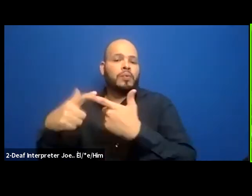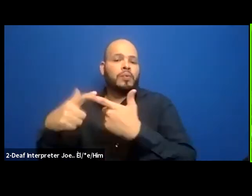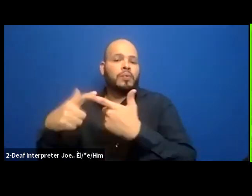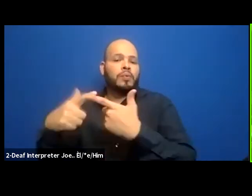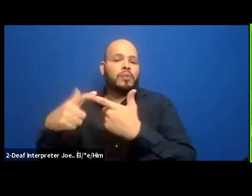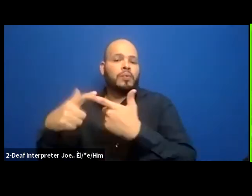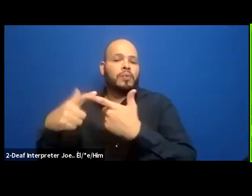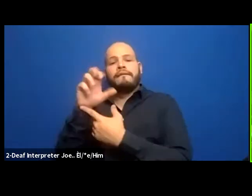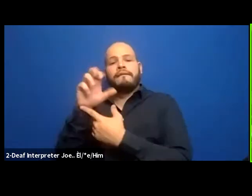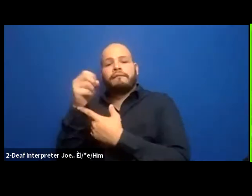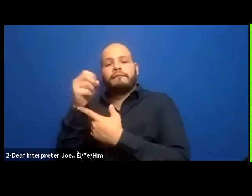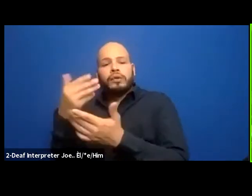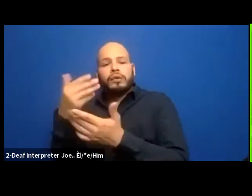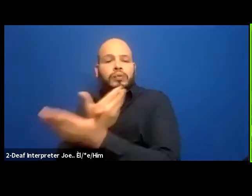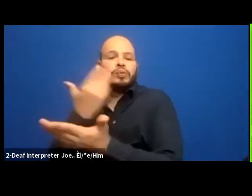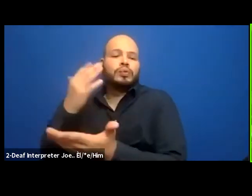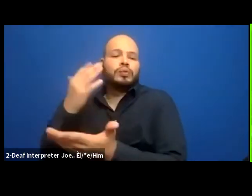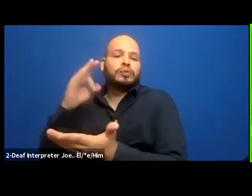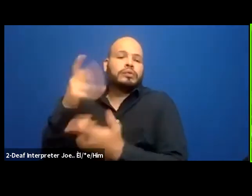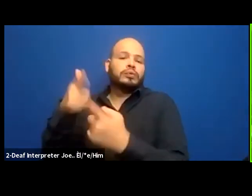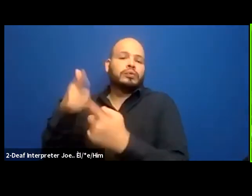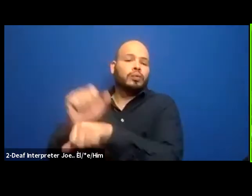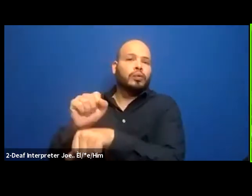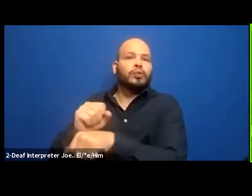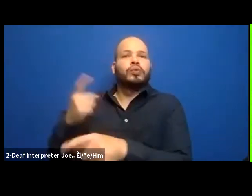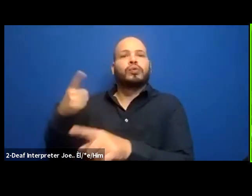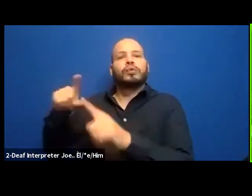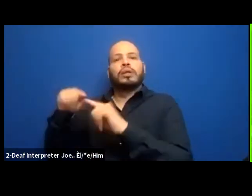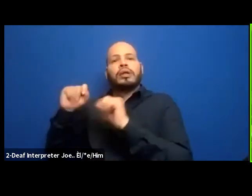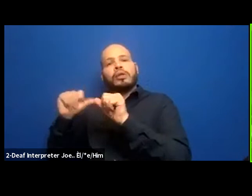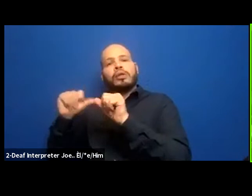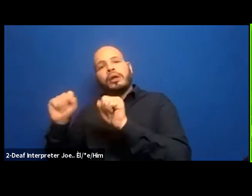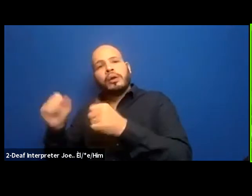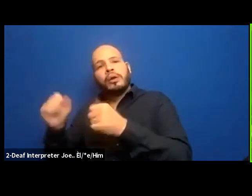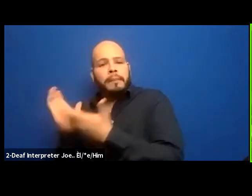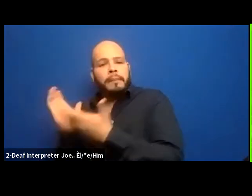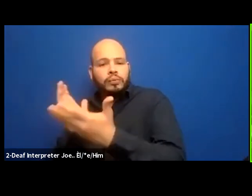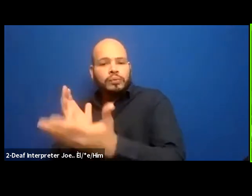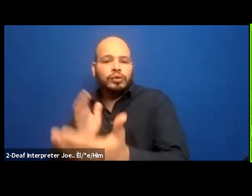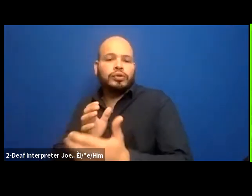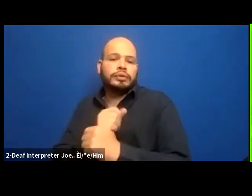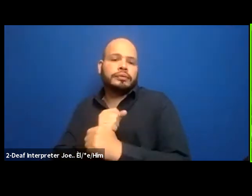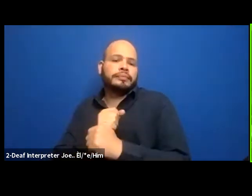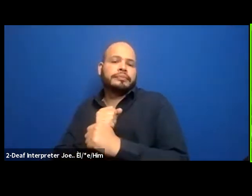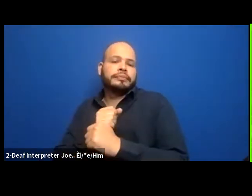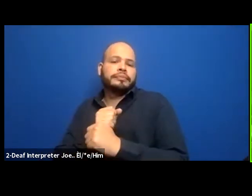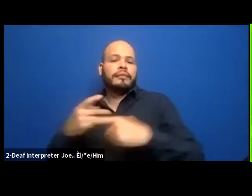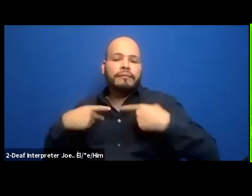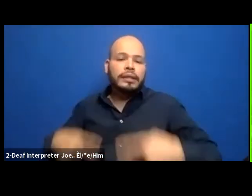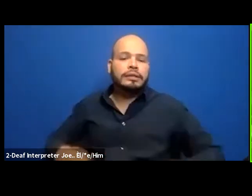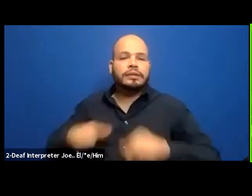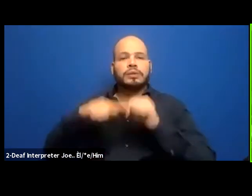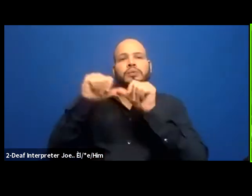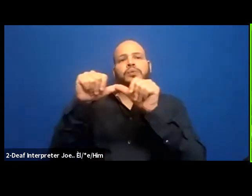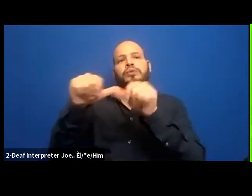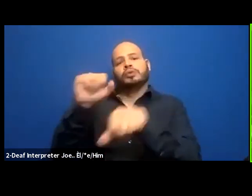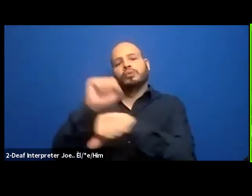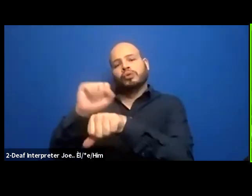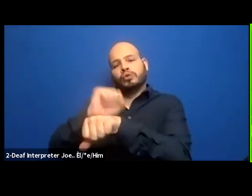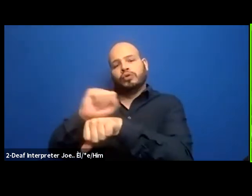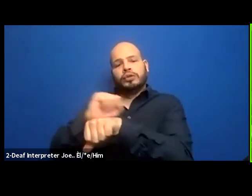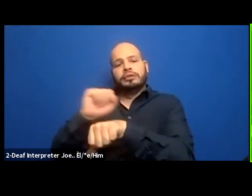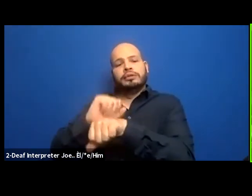work. I think about Mary Hook's mandate for Black people, and it's a